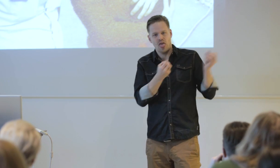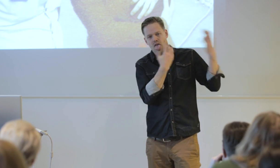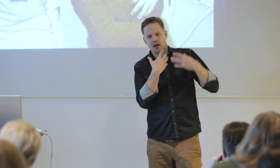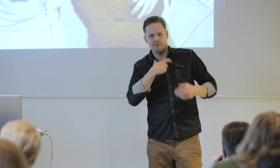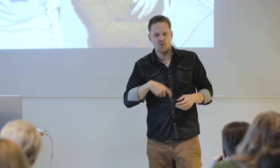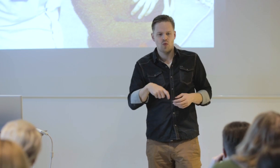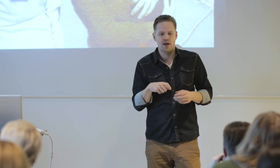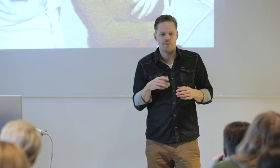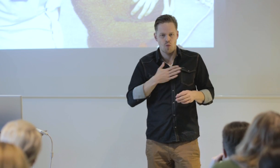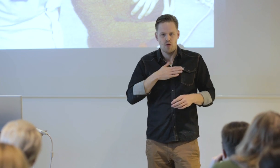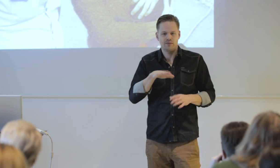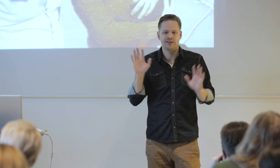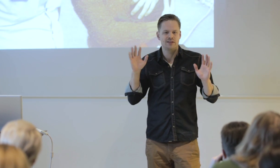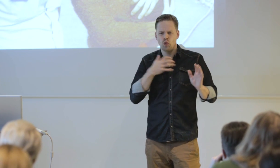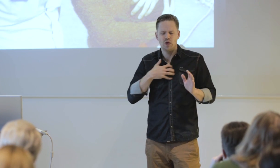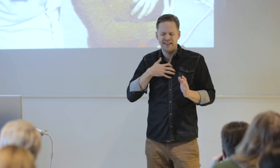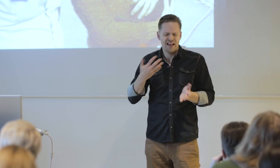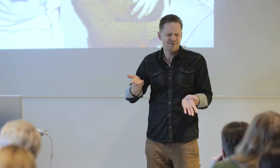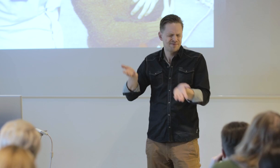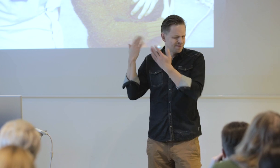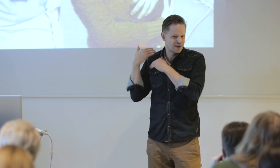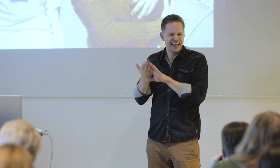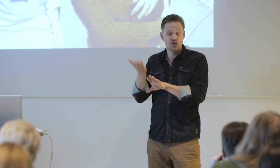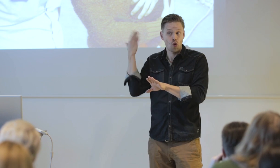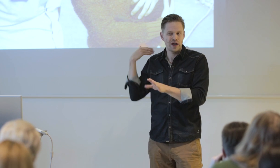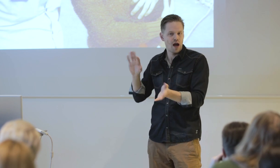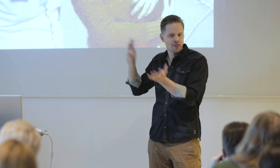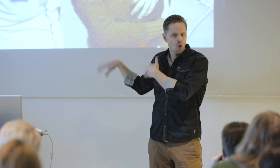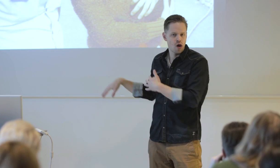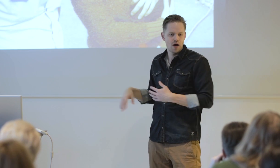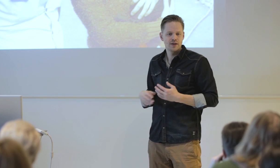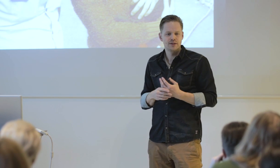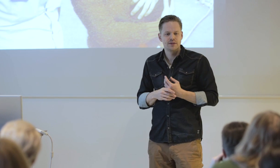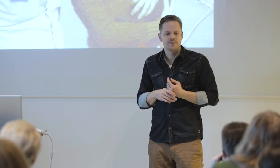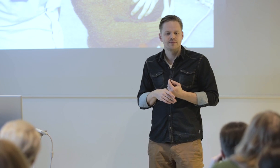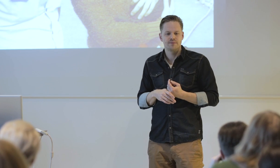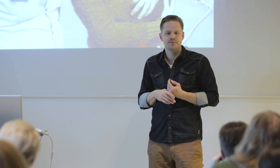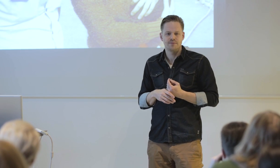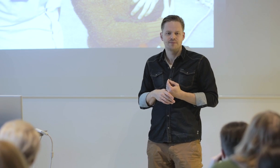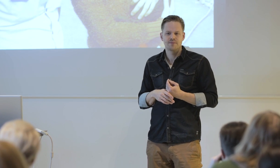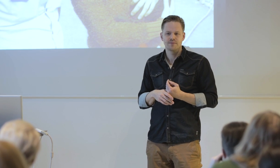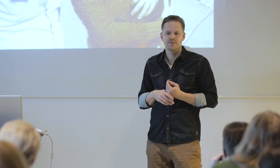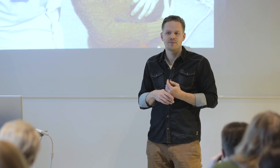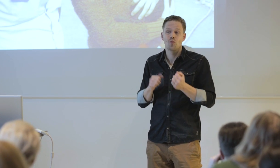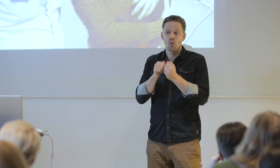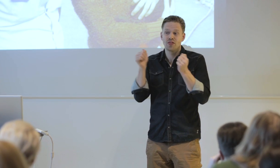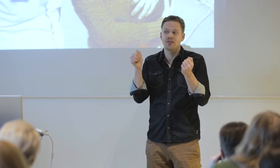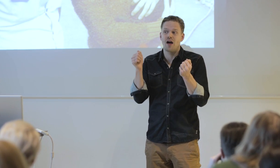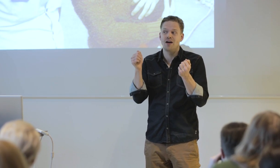avoid all the bad things or avoid transferring the bad things to me. They just decided to leave the past to the past and bring it on to